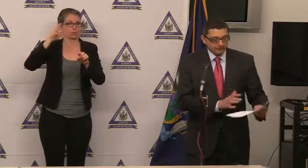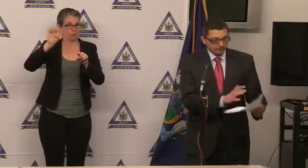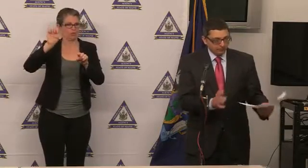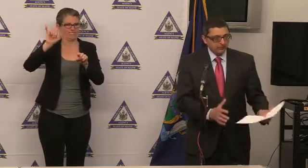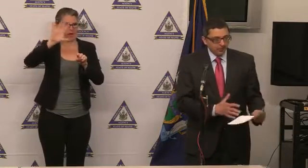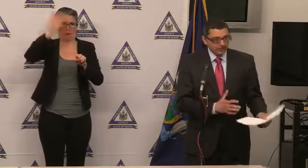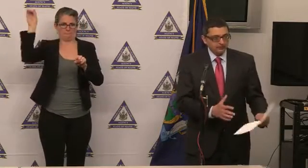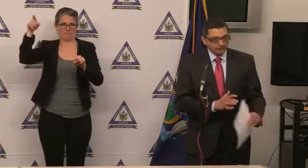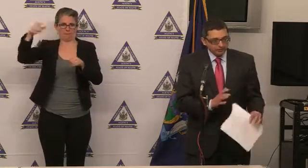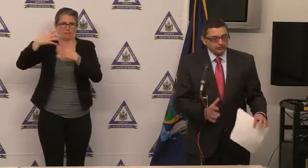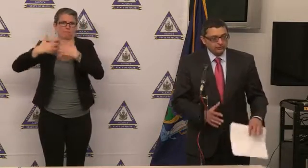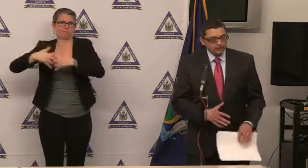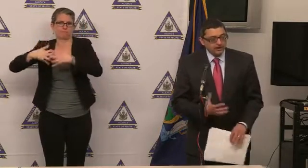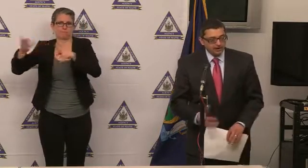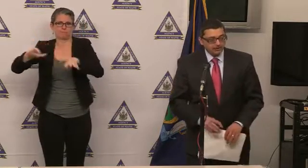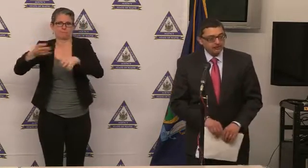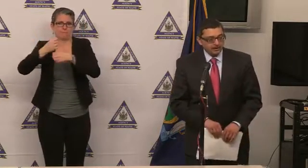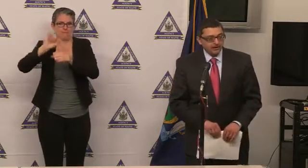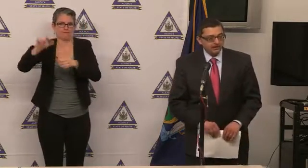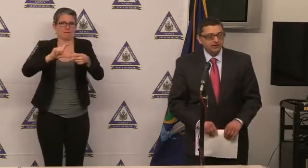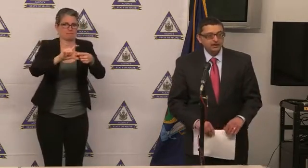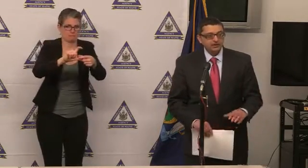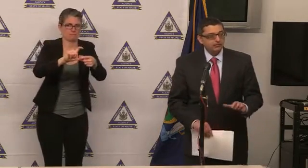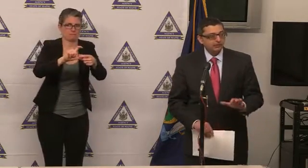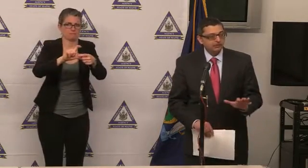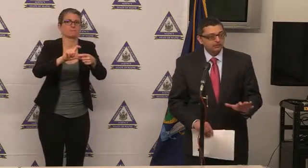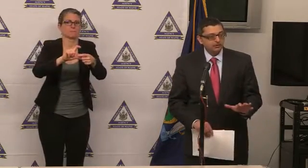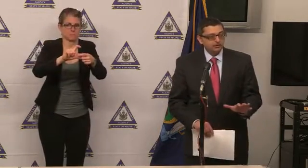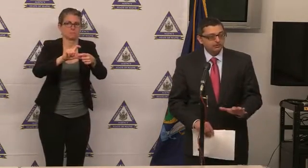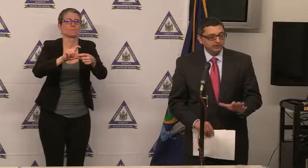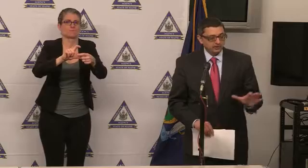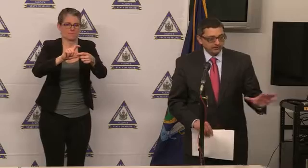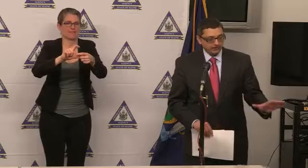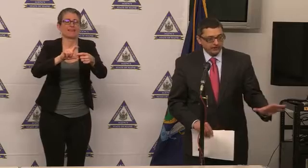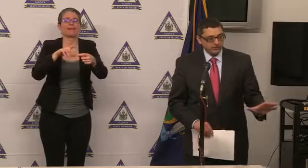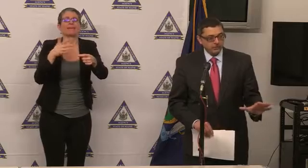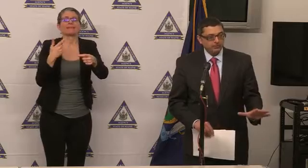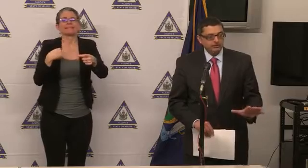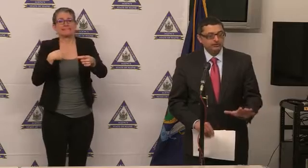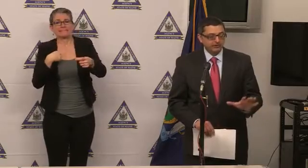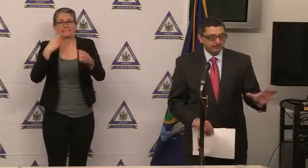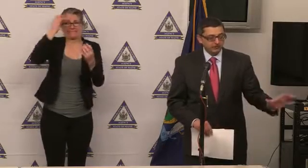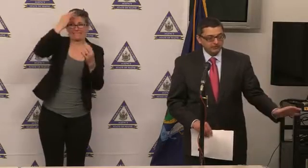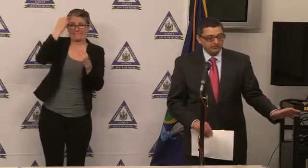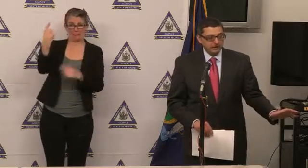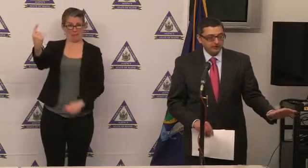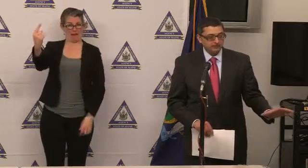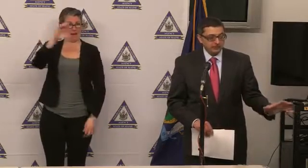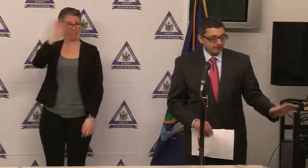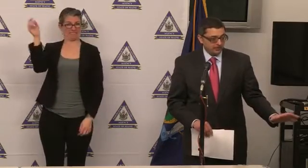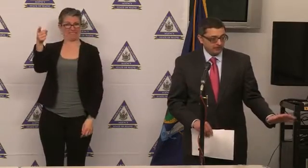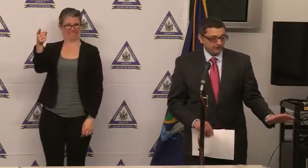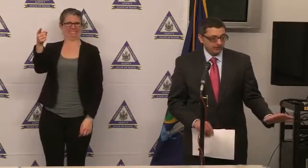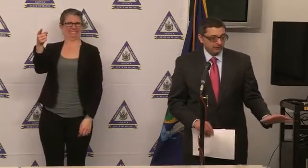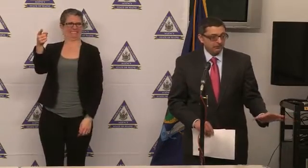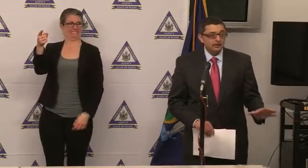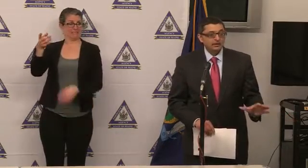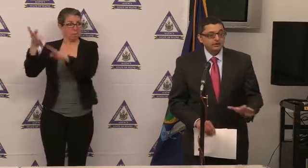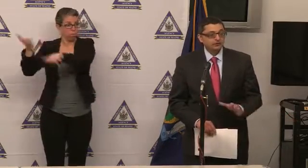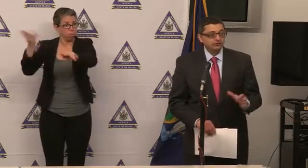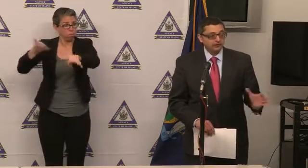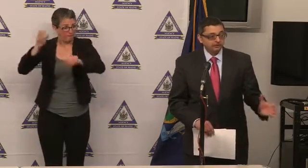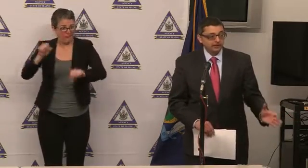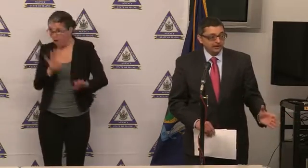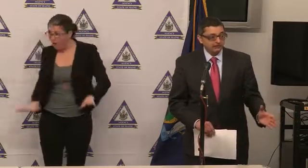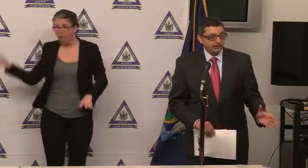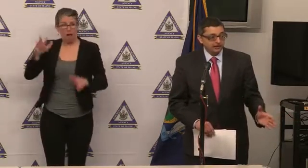of wanting to just make sure we manage demand, the machine that we're thinking about purchasing is made by a separate manufacturer. It